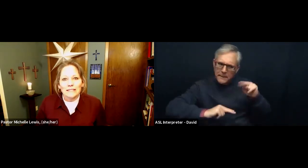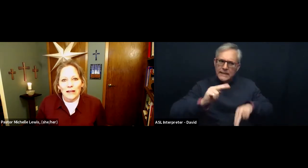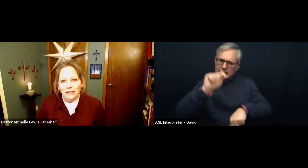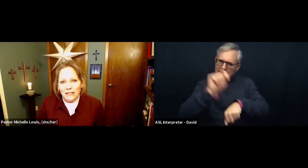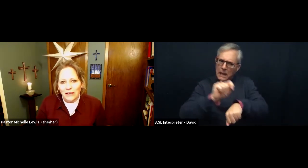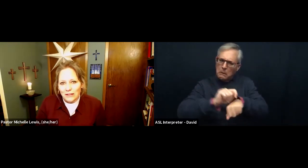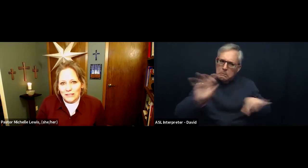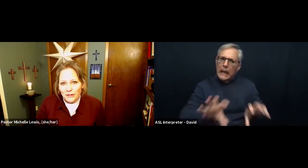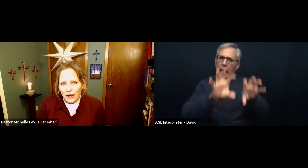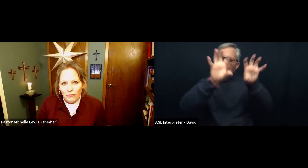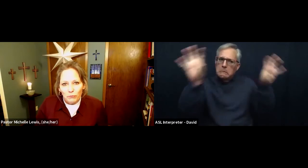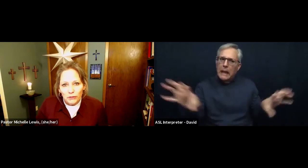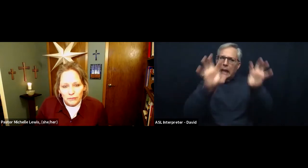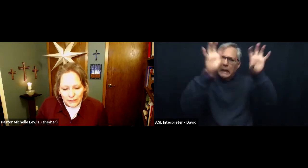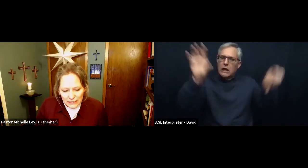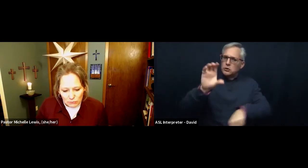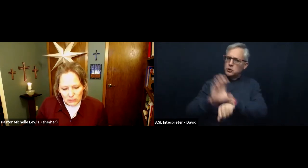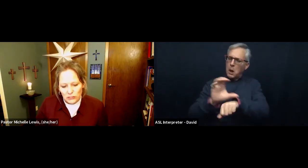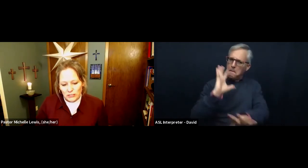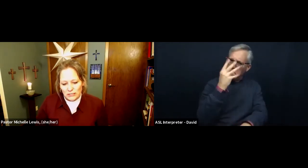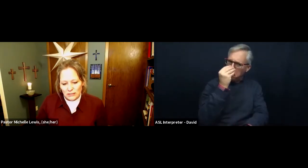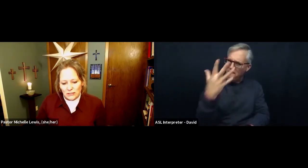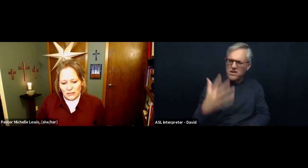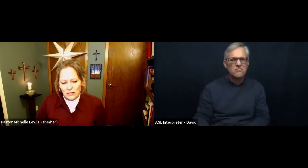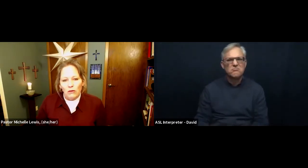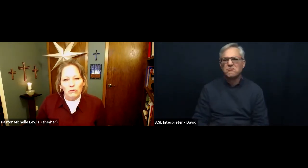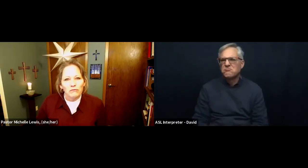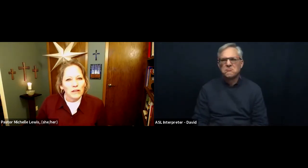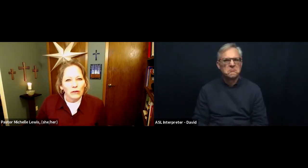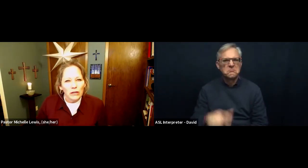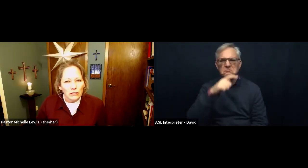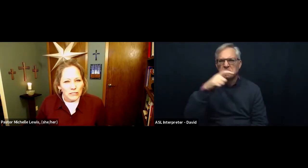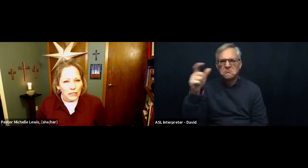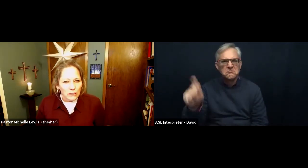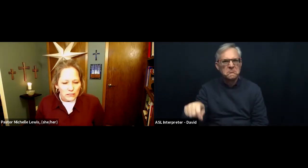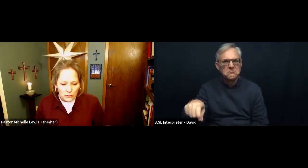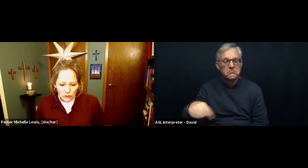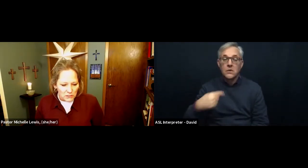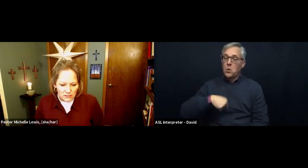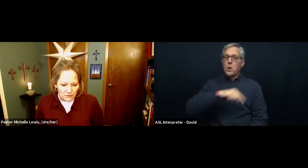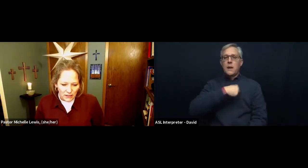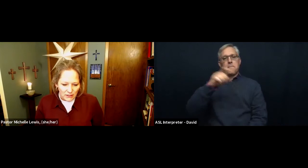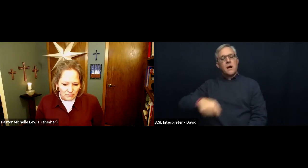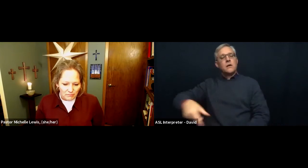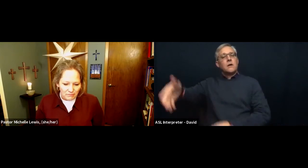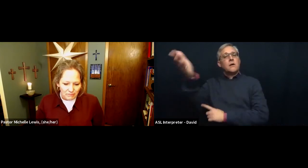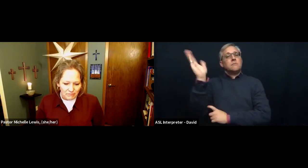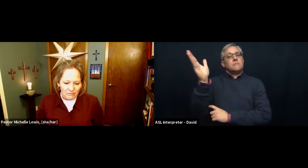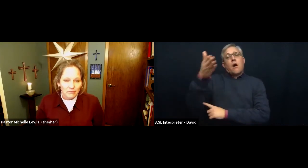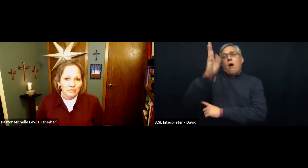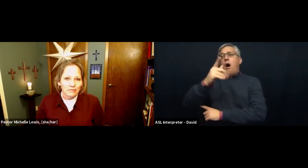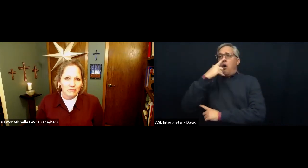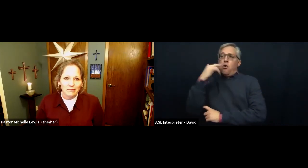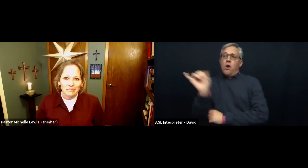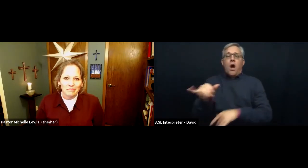God does not need us to have perfect speeches or very articulate descriptions of God.